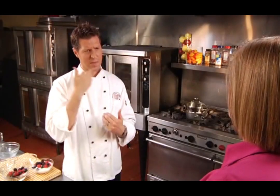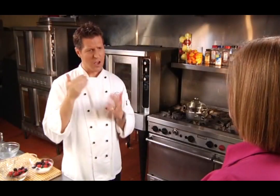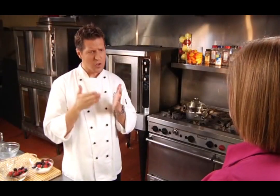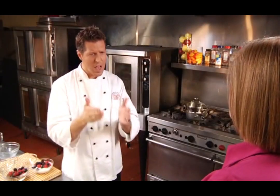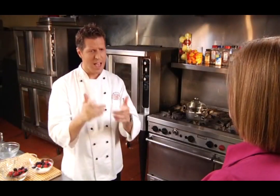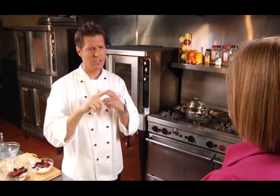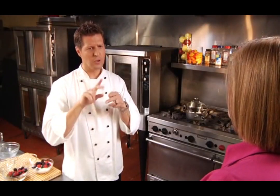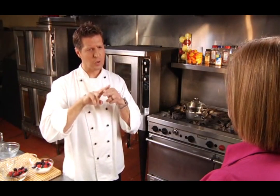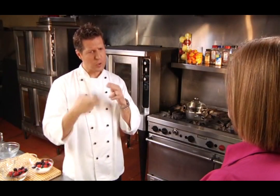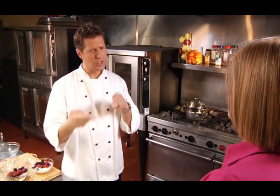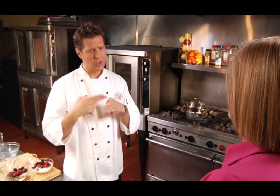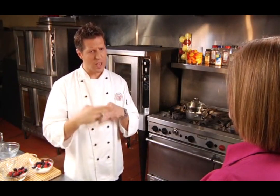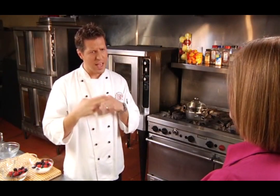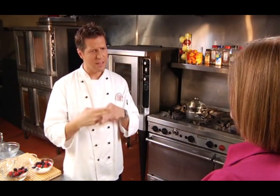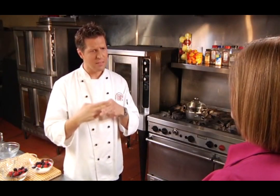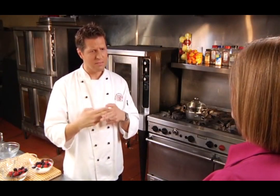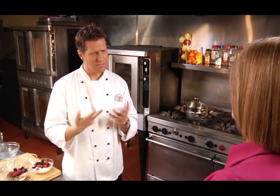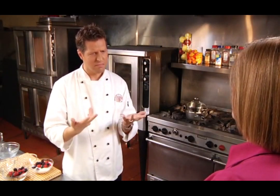Is there a better method for losing weight?